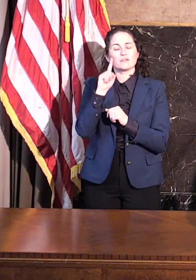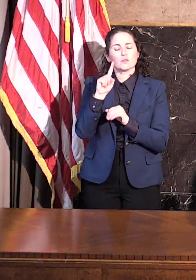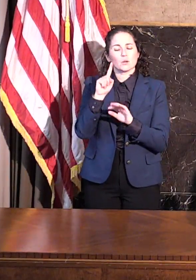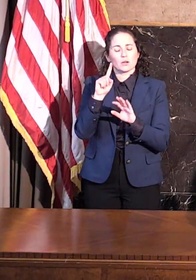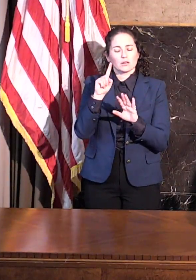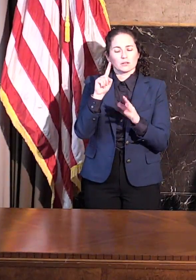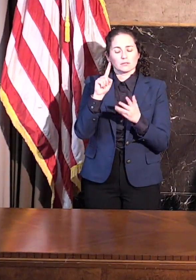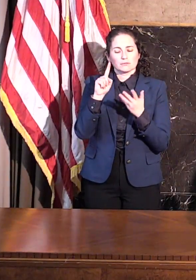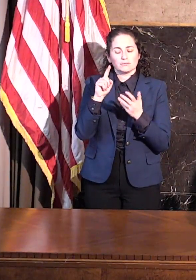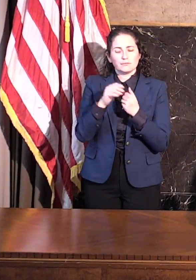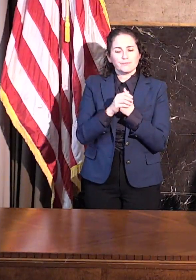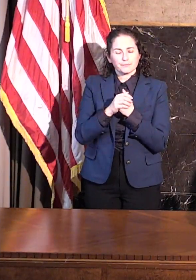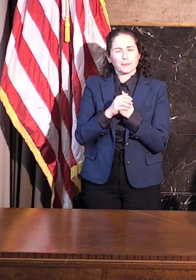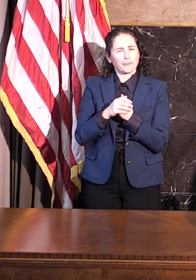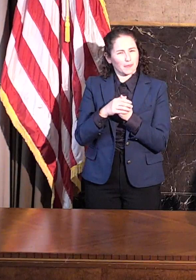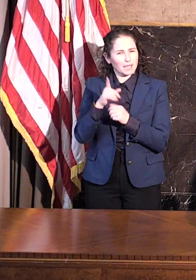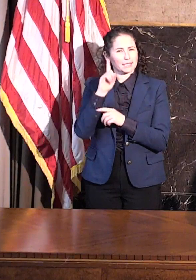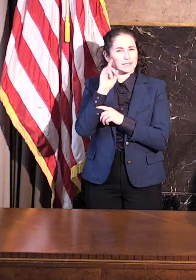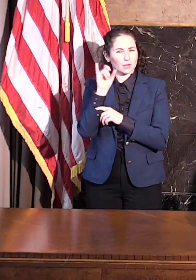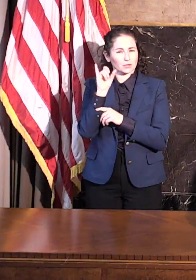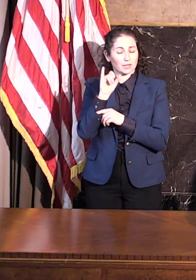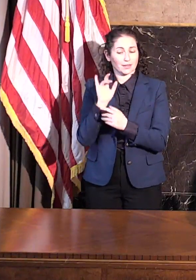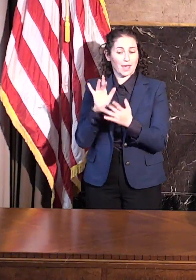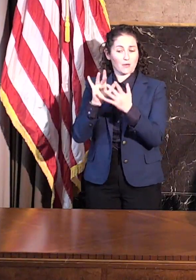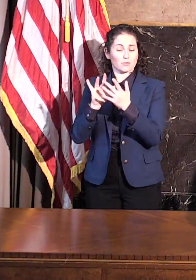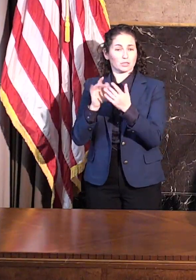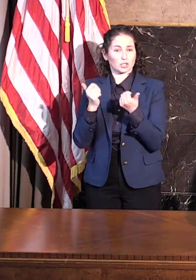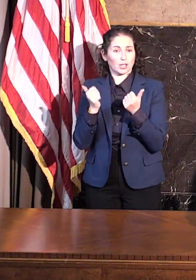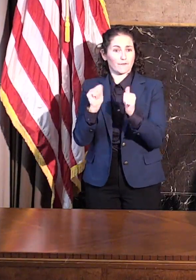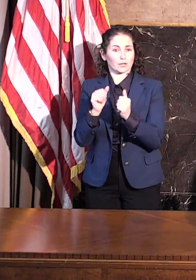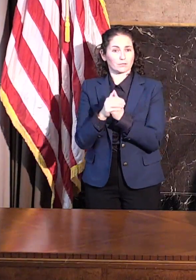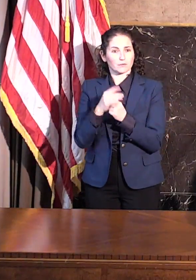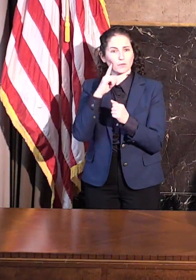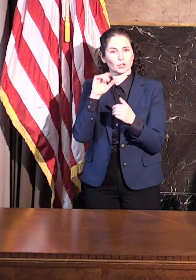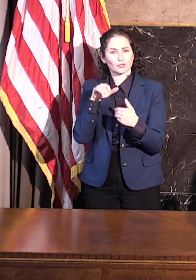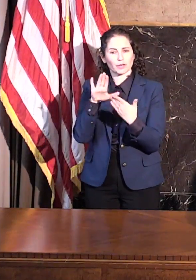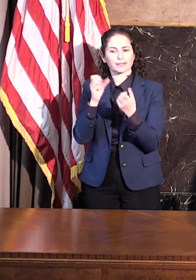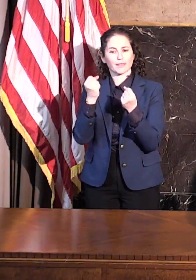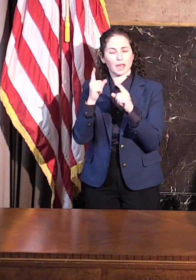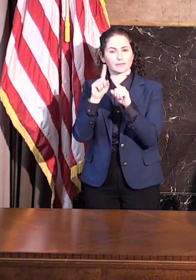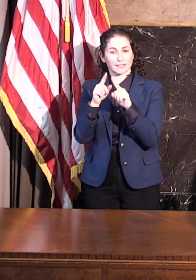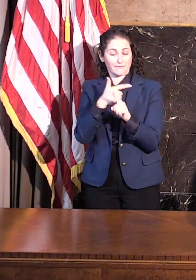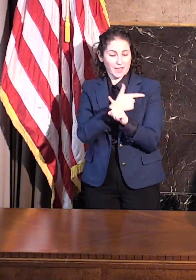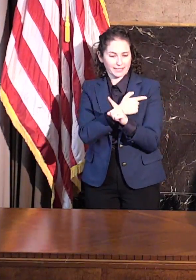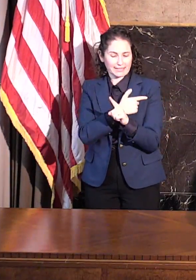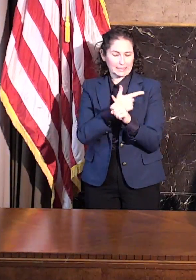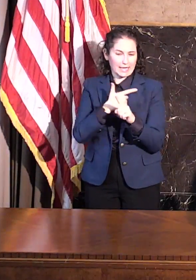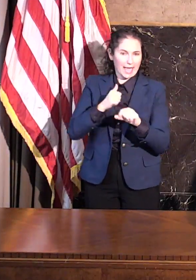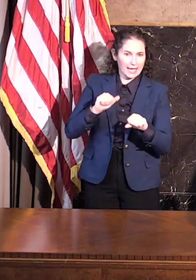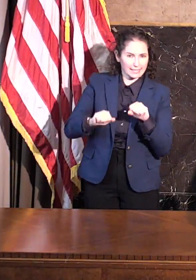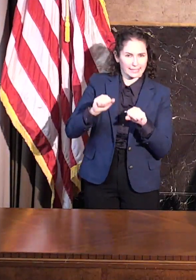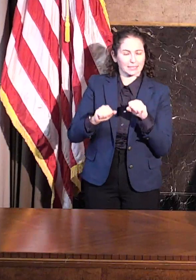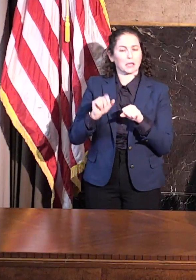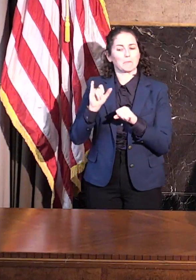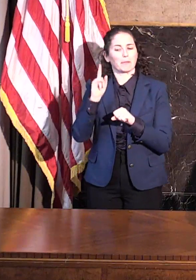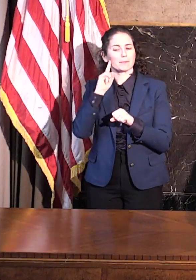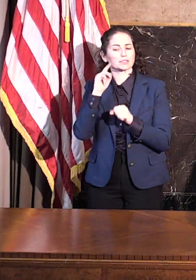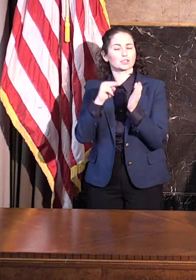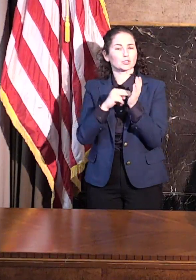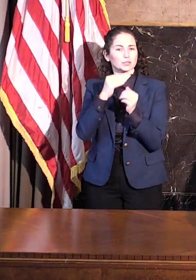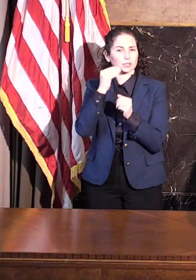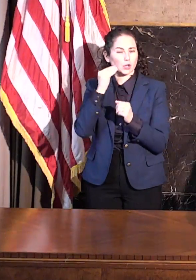instructed Secretary Courtney Phillips at LDH to report COVID data on a daily basis, Monday through